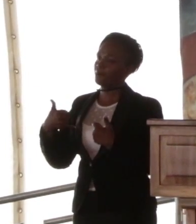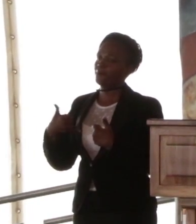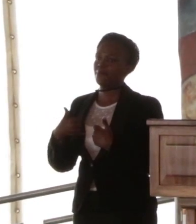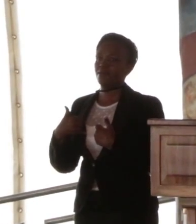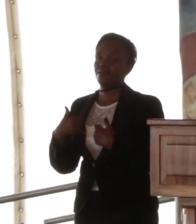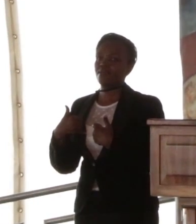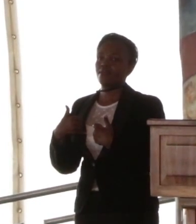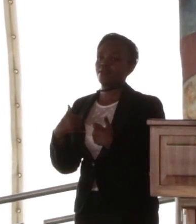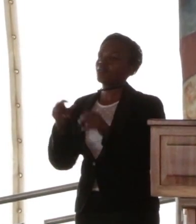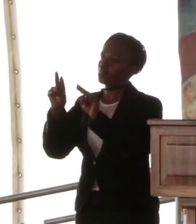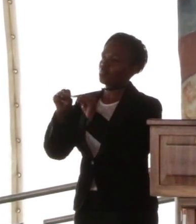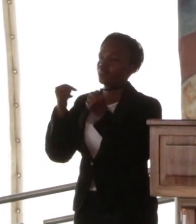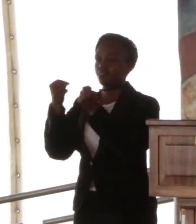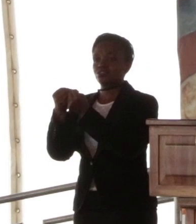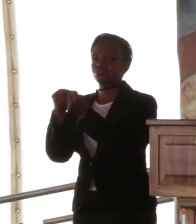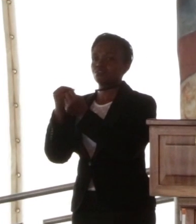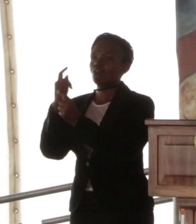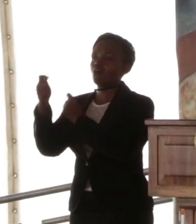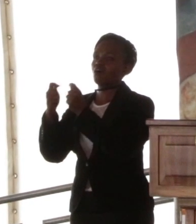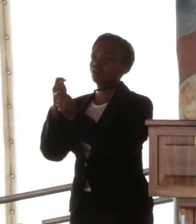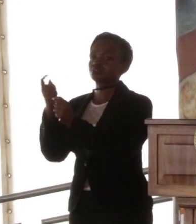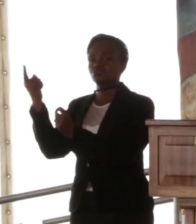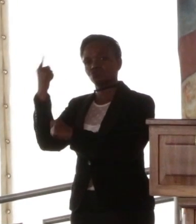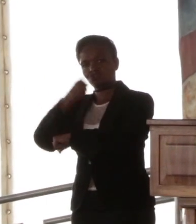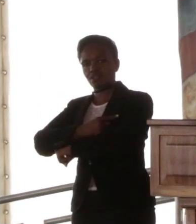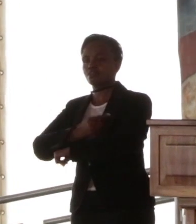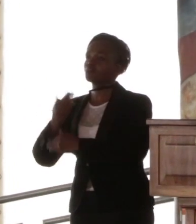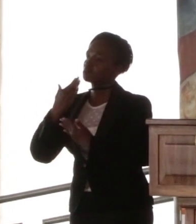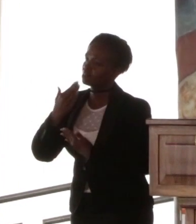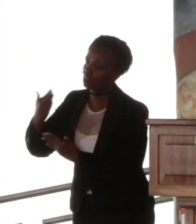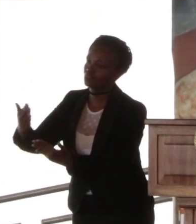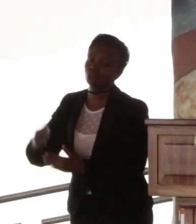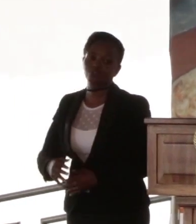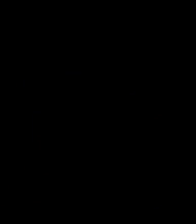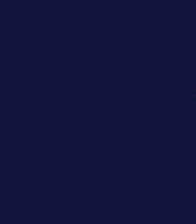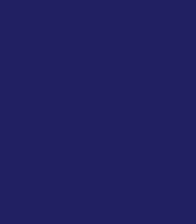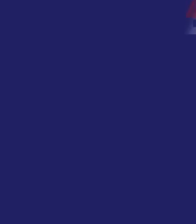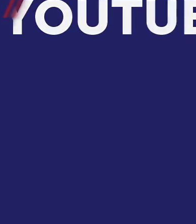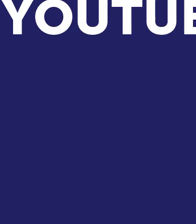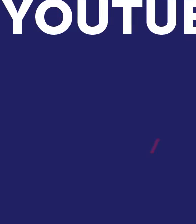meaningful National Heritage Day. I thank you very much.